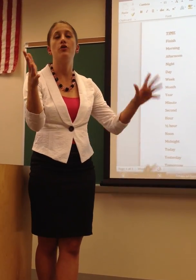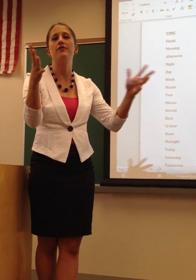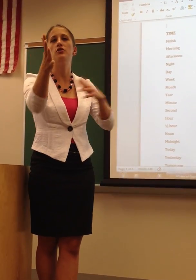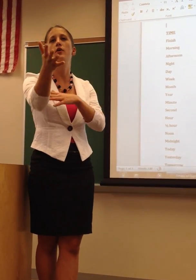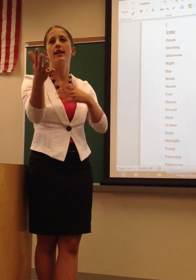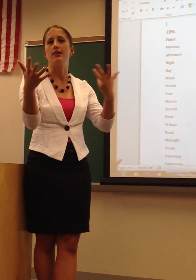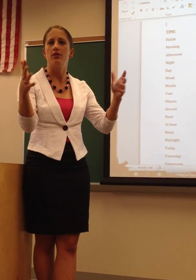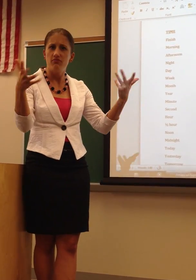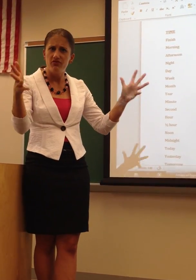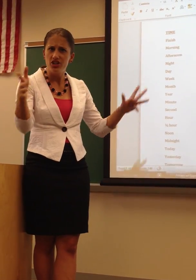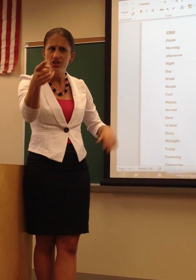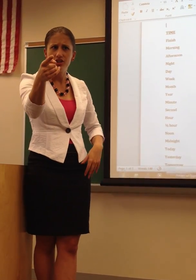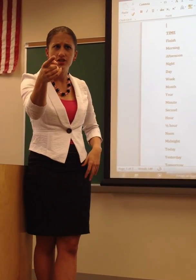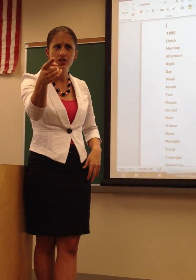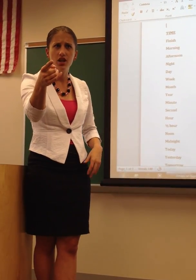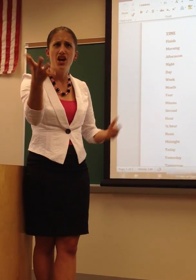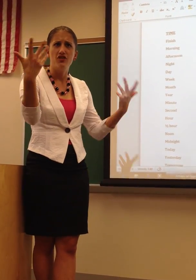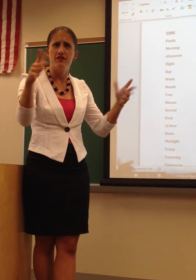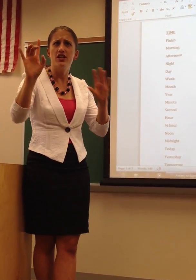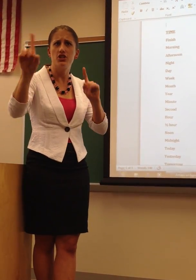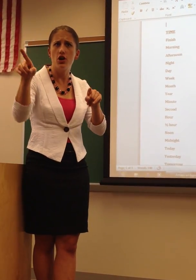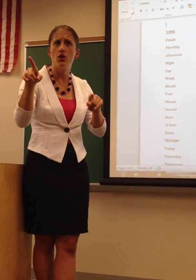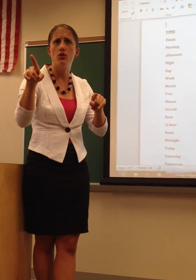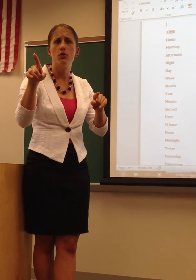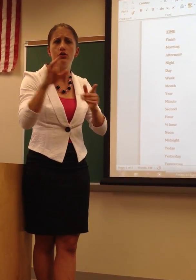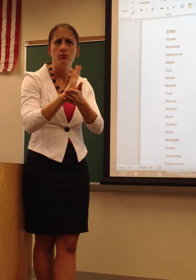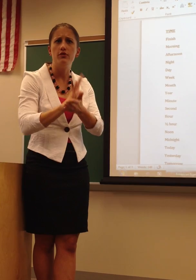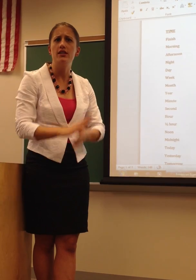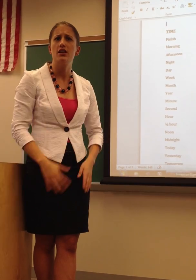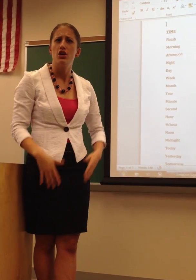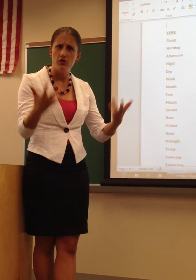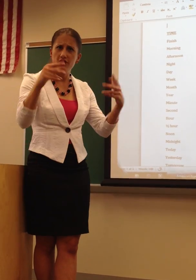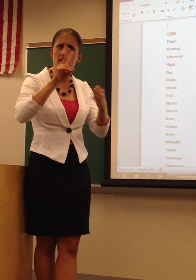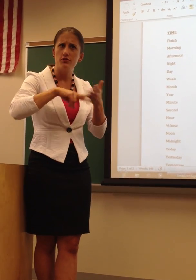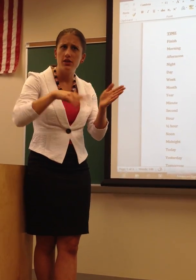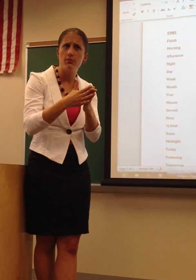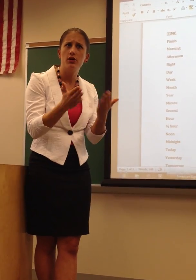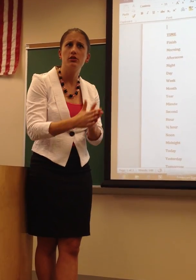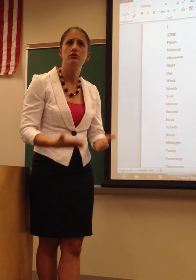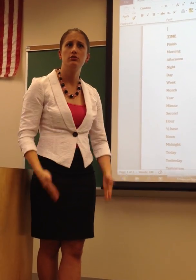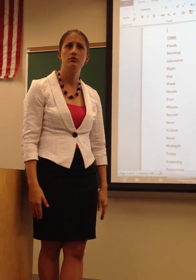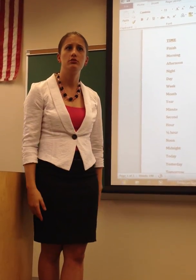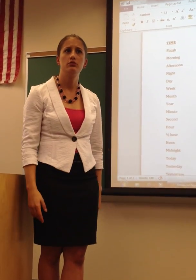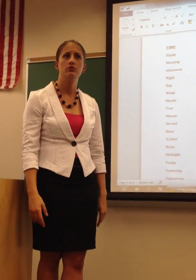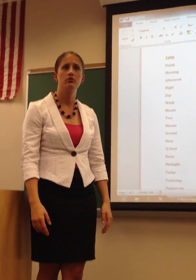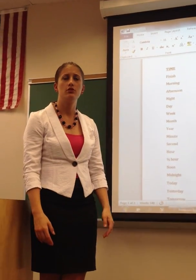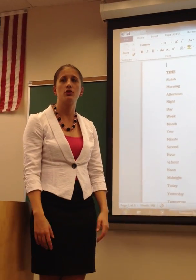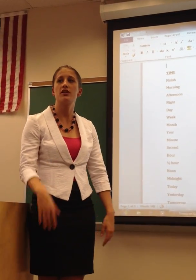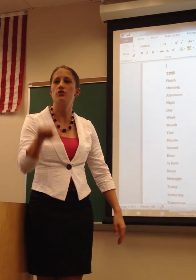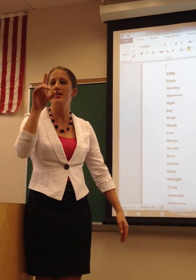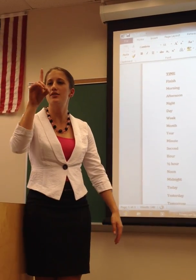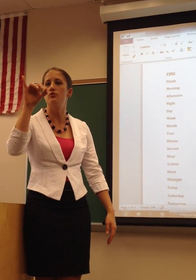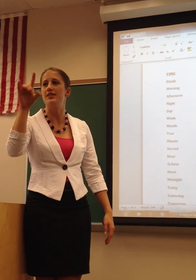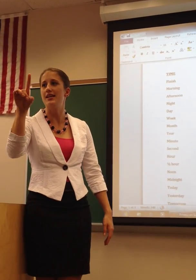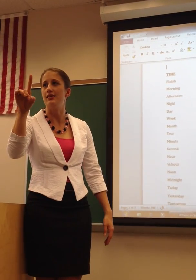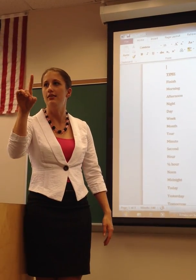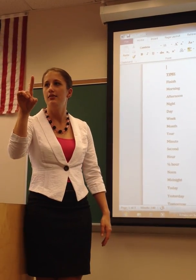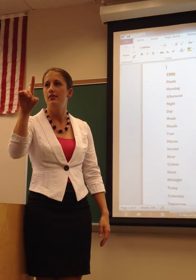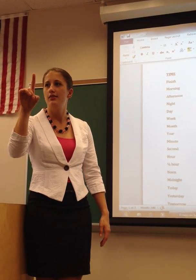You don't have to do one-handed, but you finish go movies. You finish read the book. Because there is no did. There's